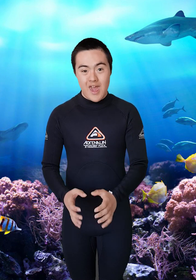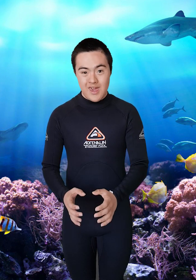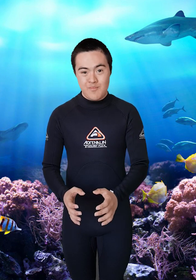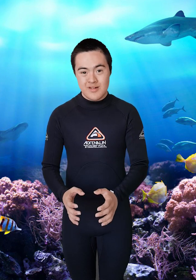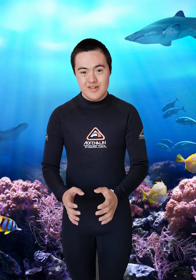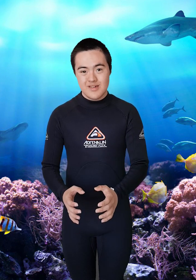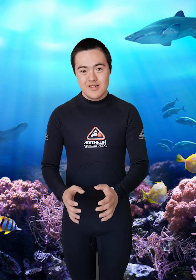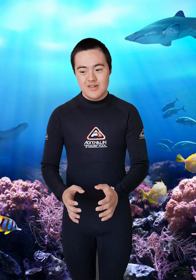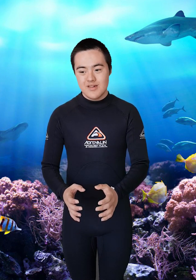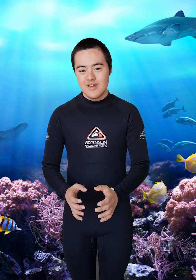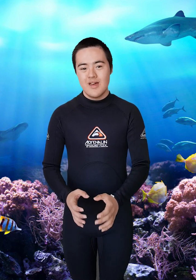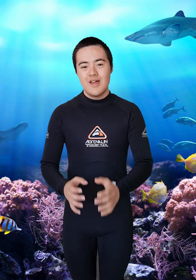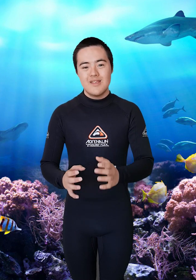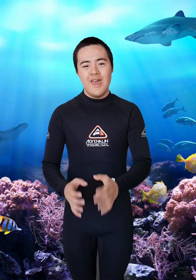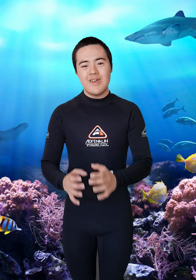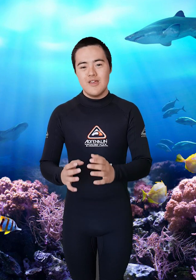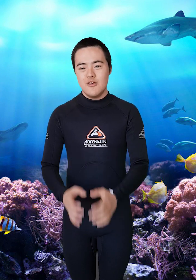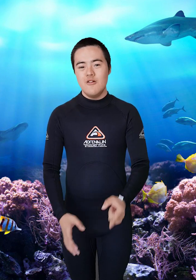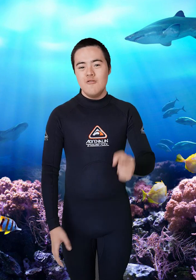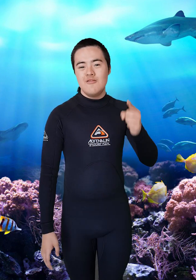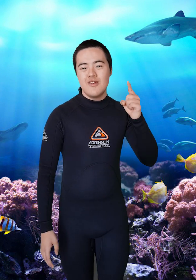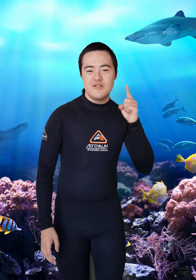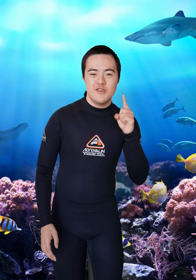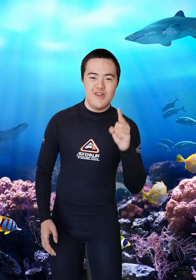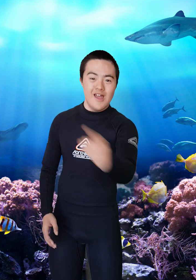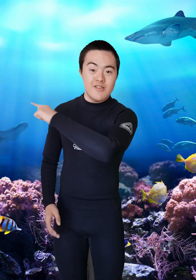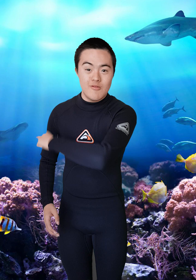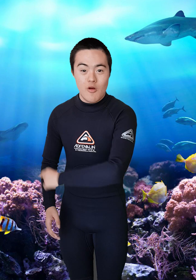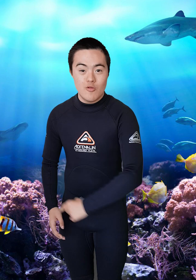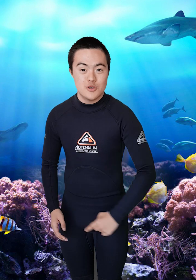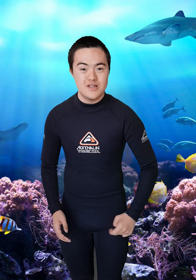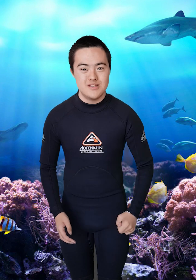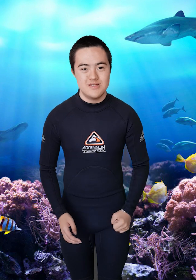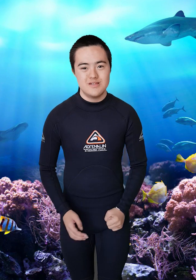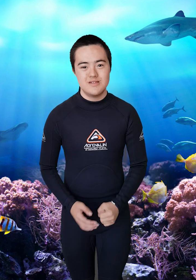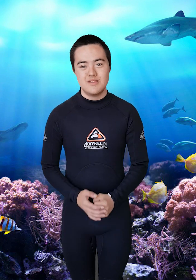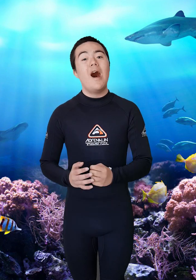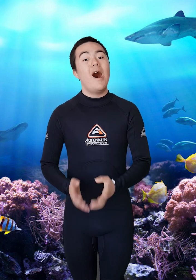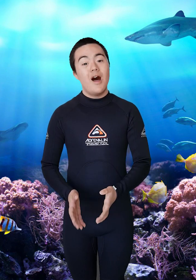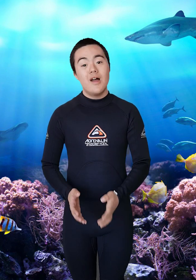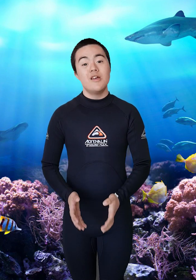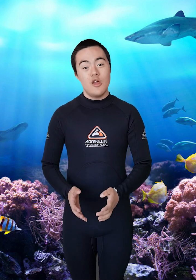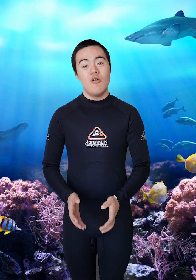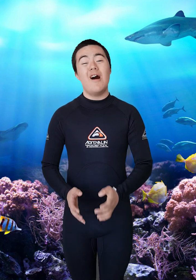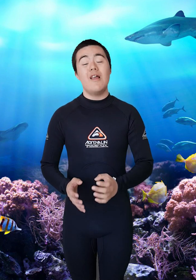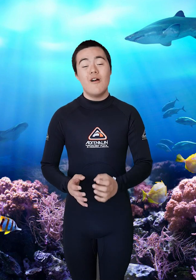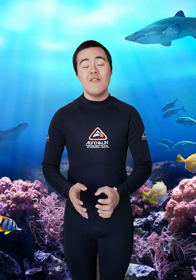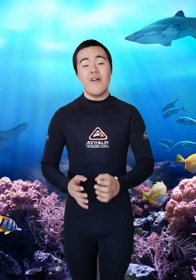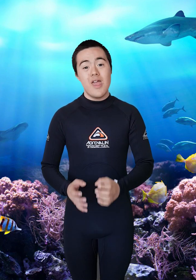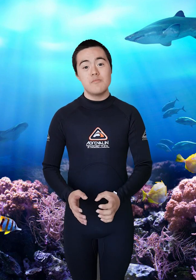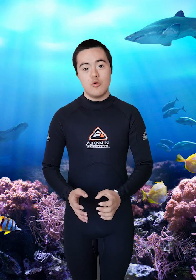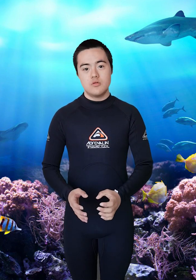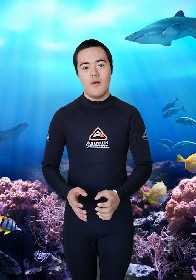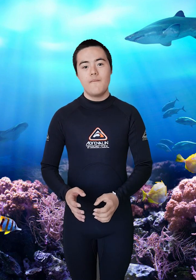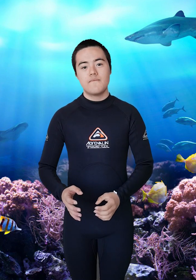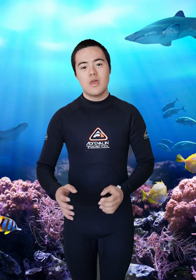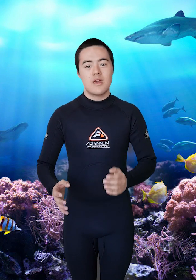escape, they can use jet propulsion. I know a lot of animals can